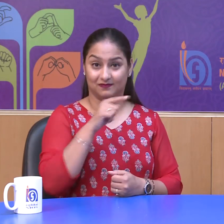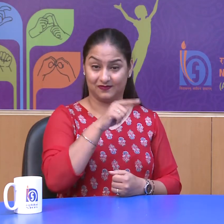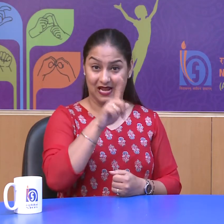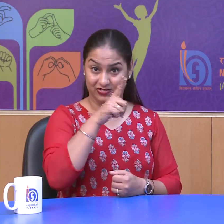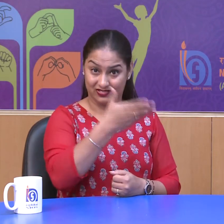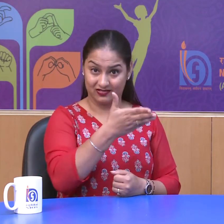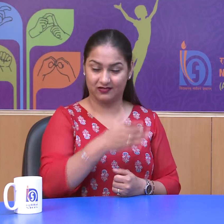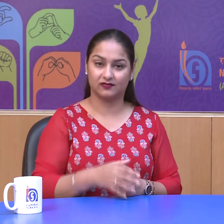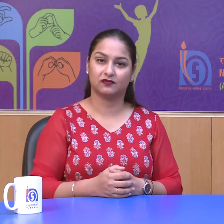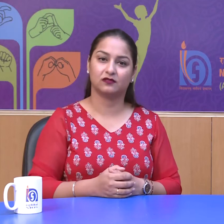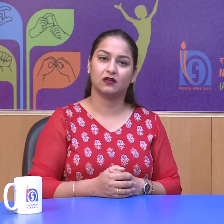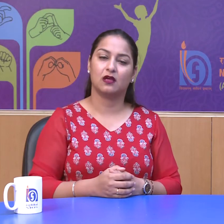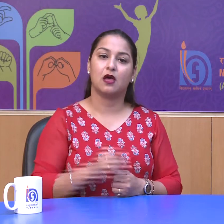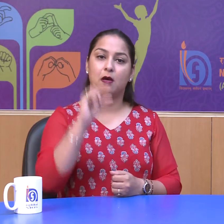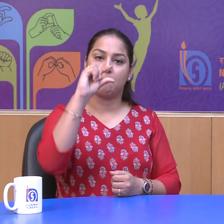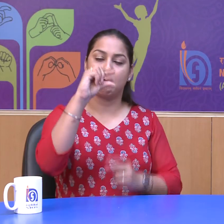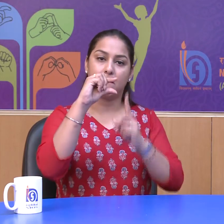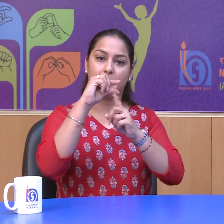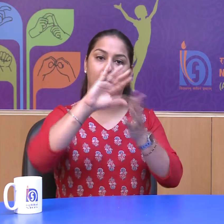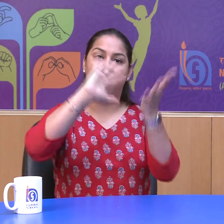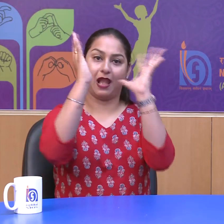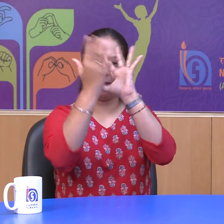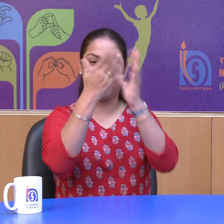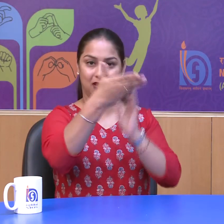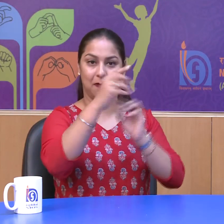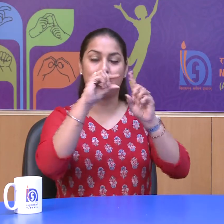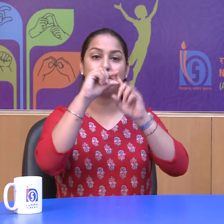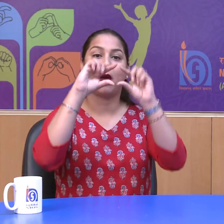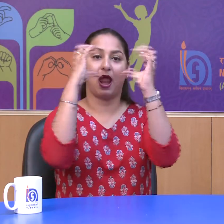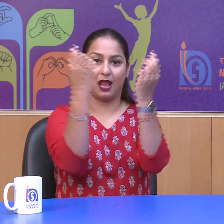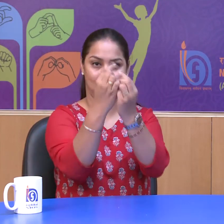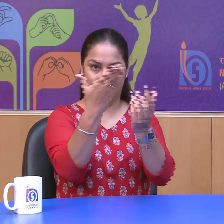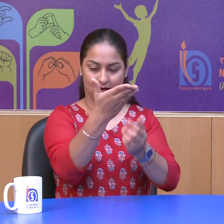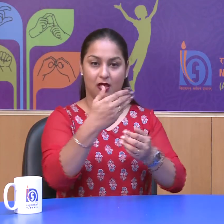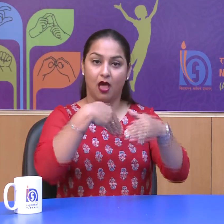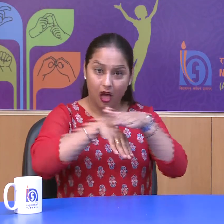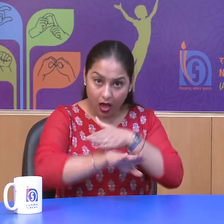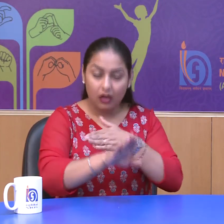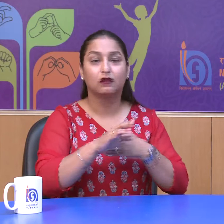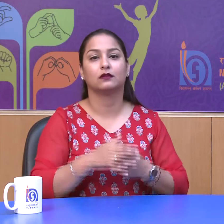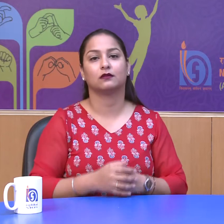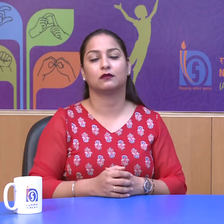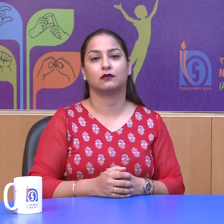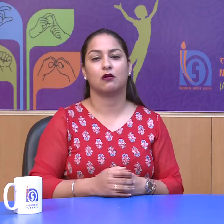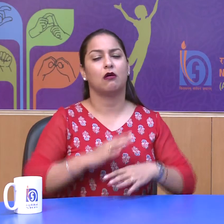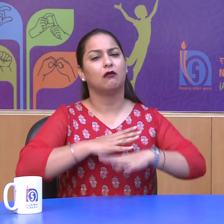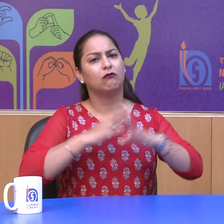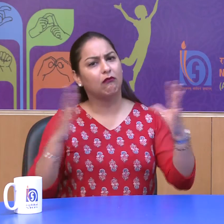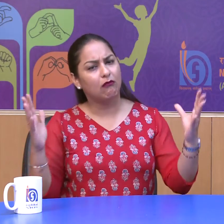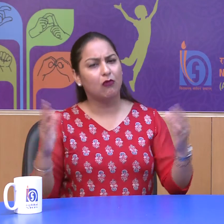Legislatures, parliament, and state legislatures in our country are the most effective